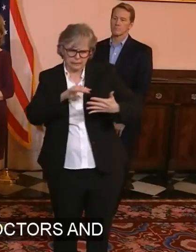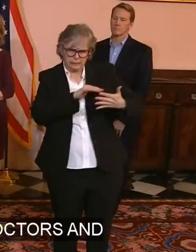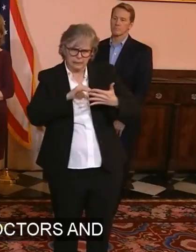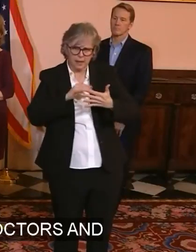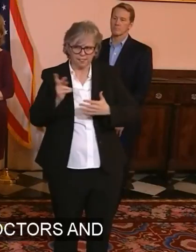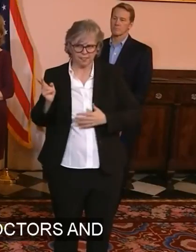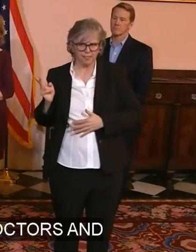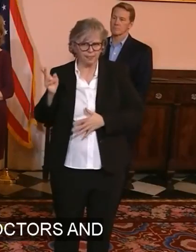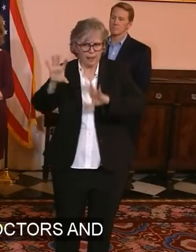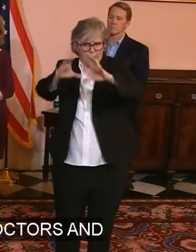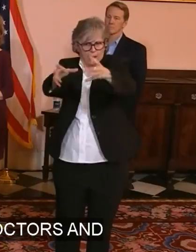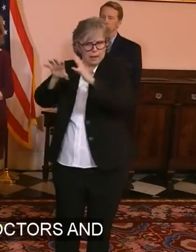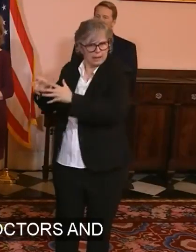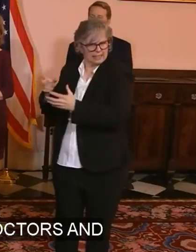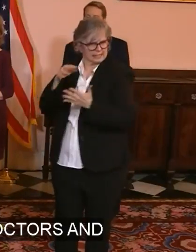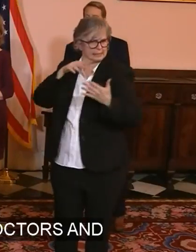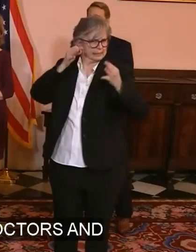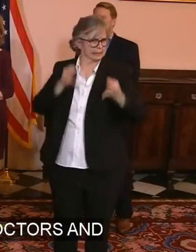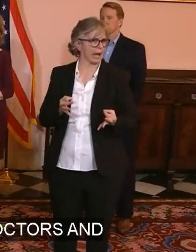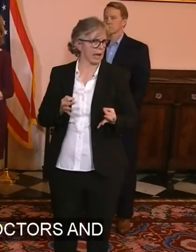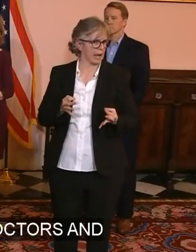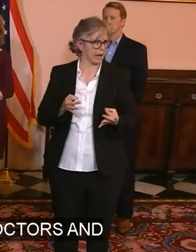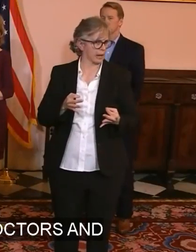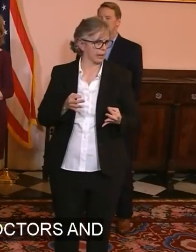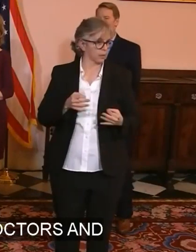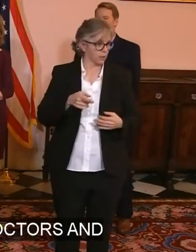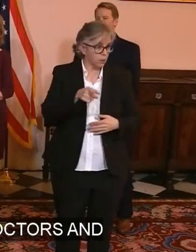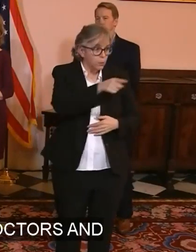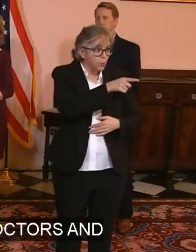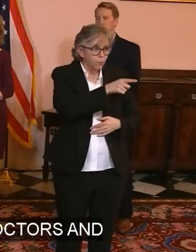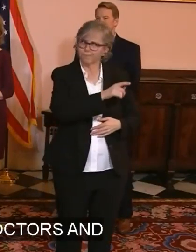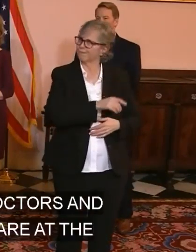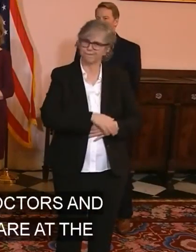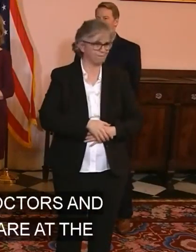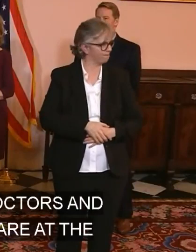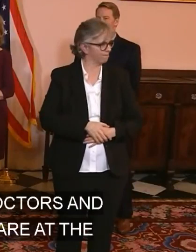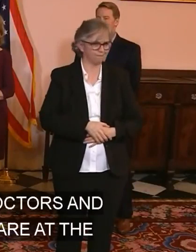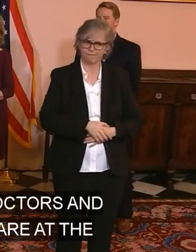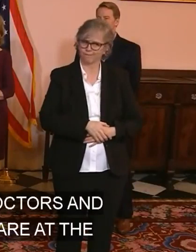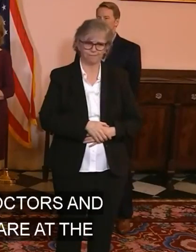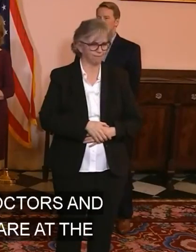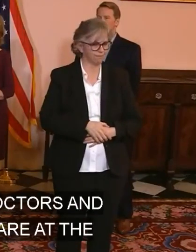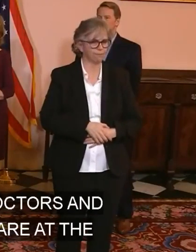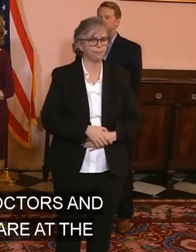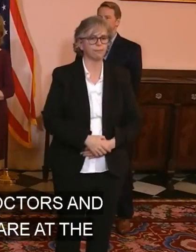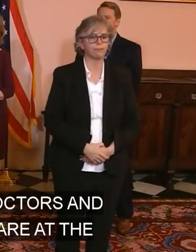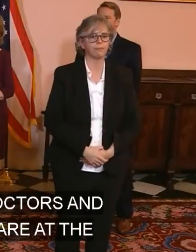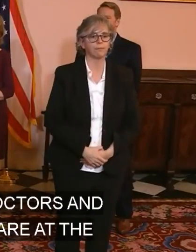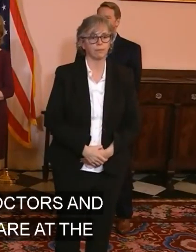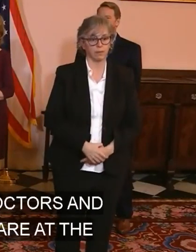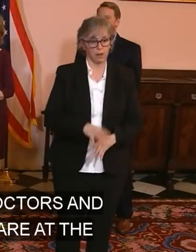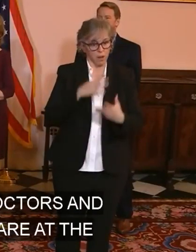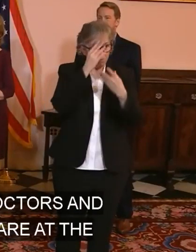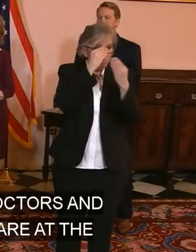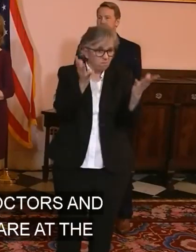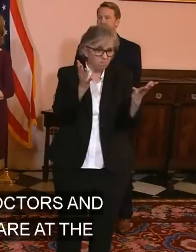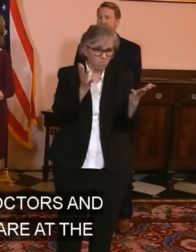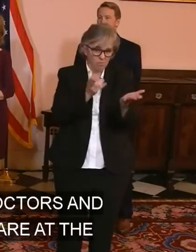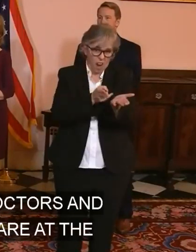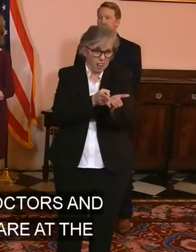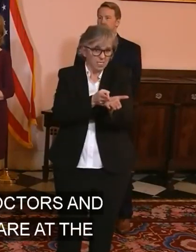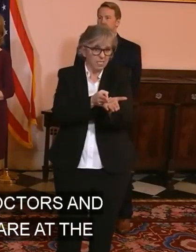It's just so very, very important. And here is the truth. With or without a